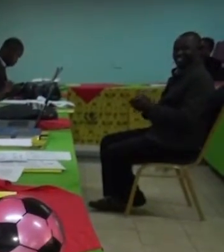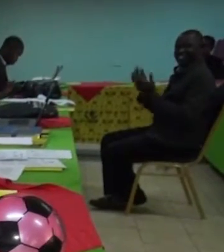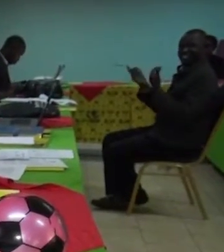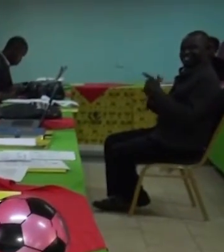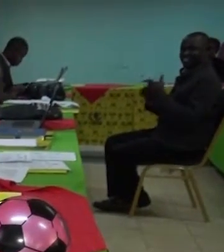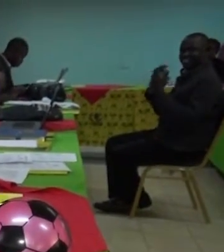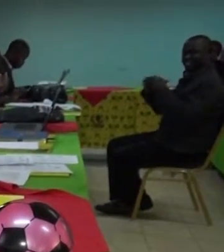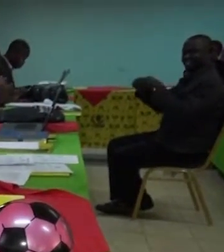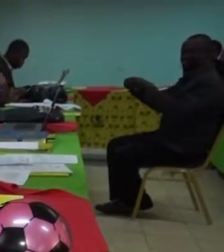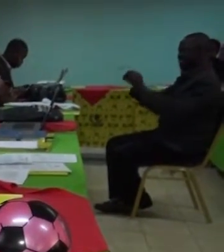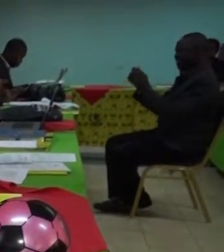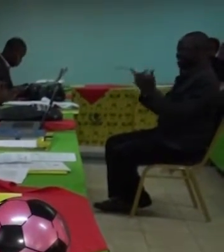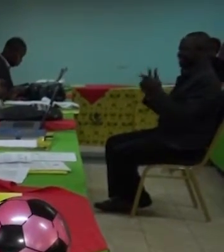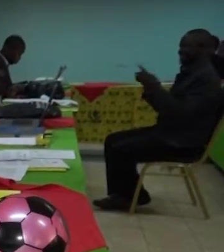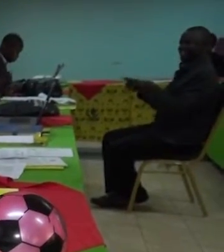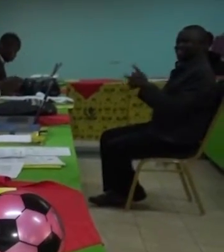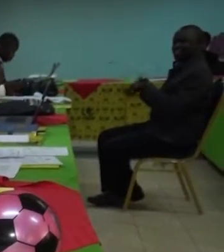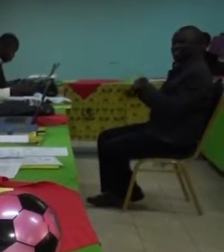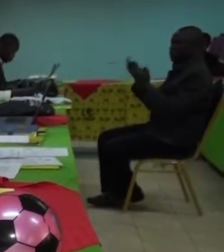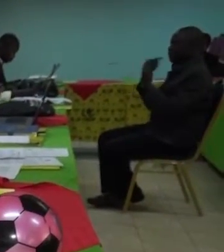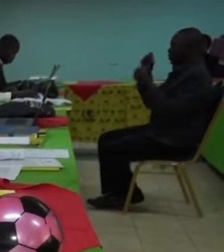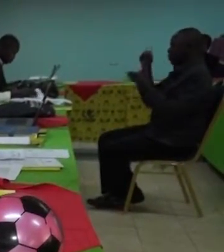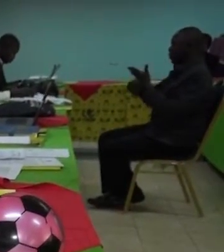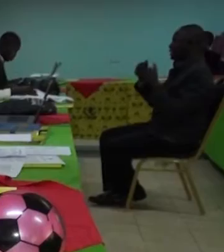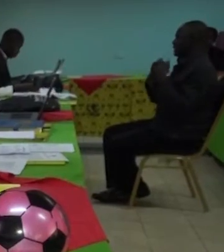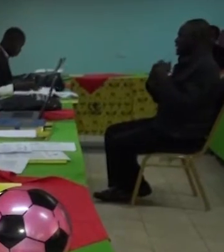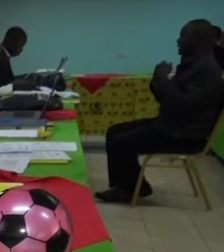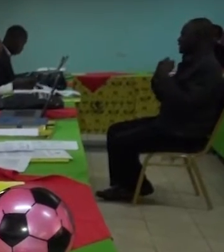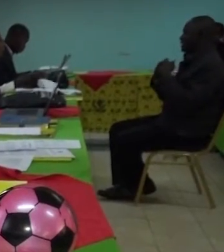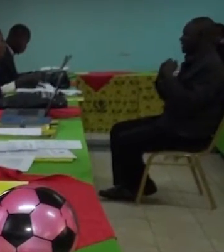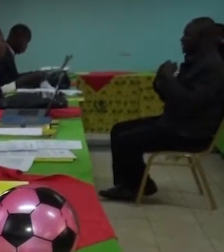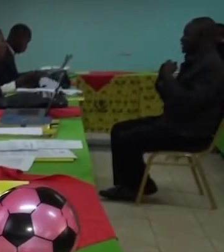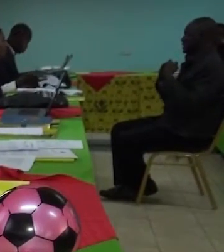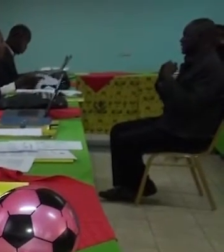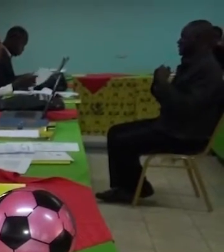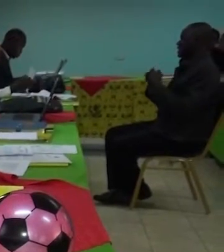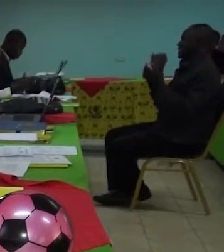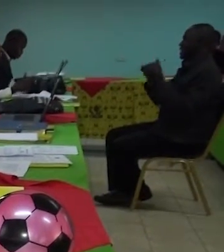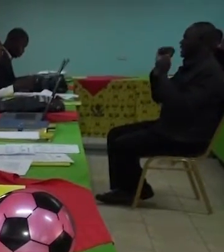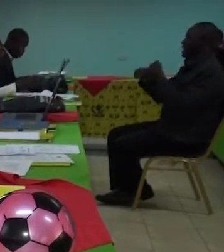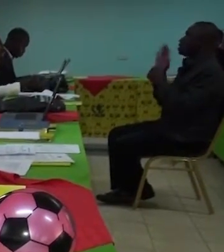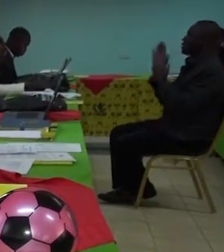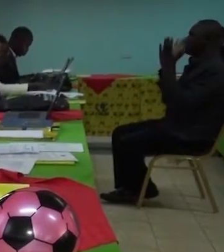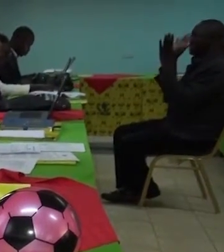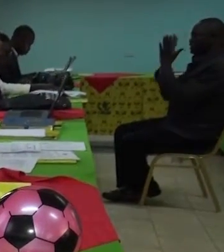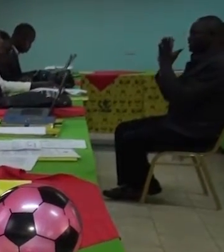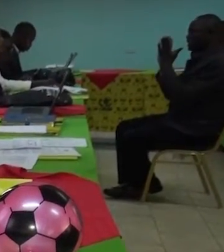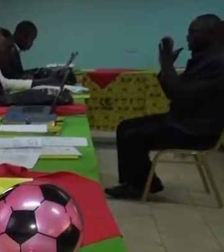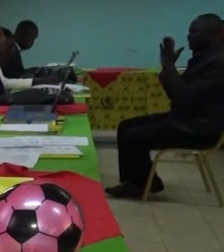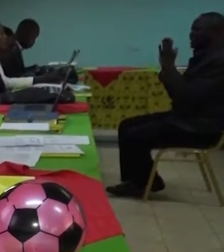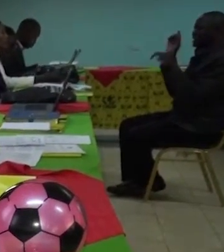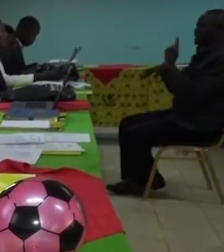on and cited a few things to do with the challenges that may be faced in the implementation of